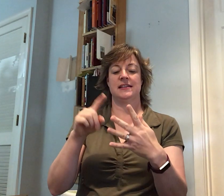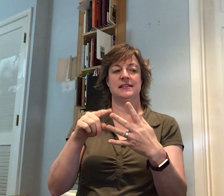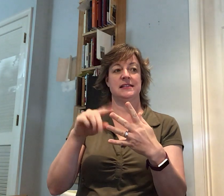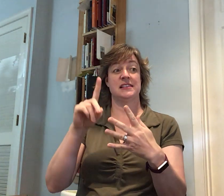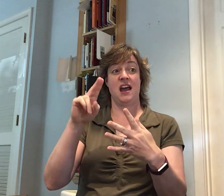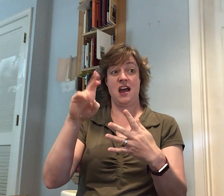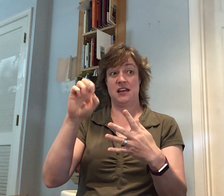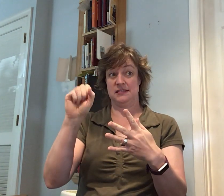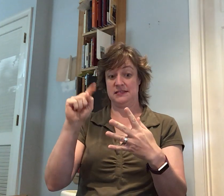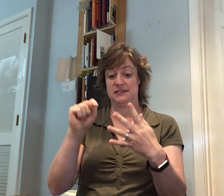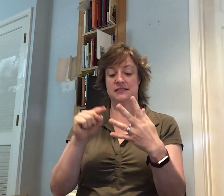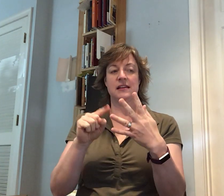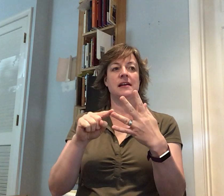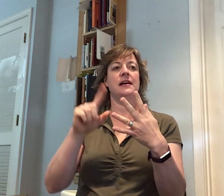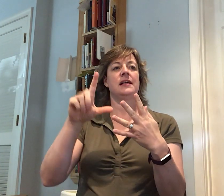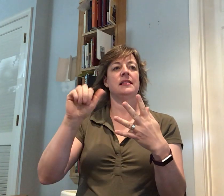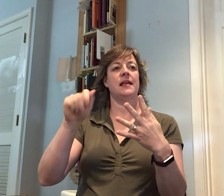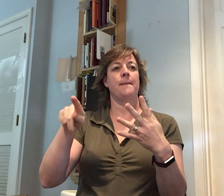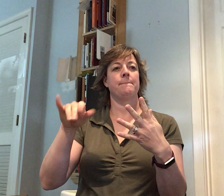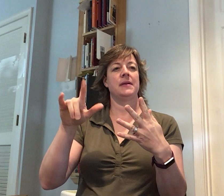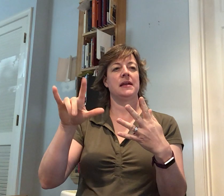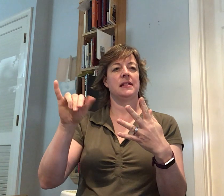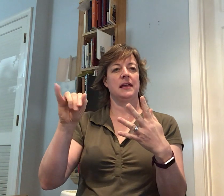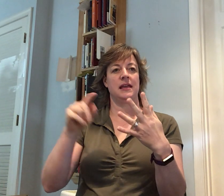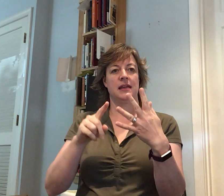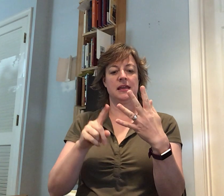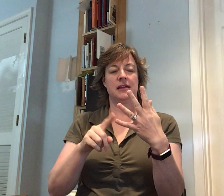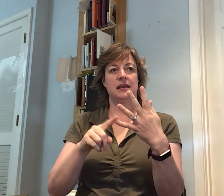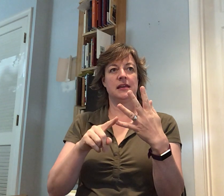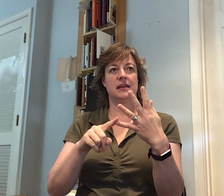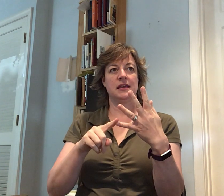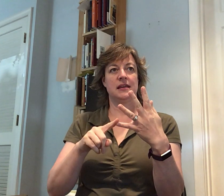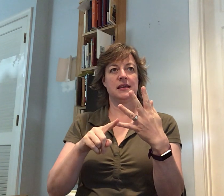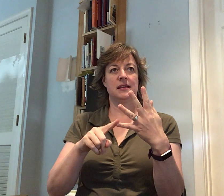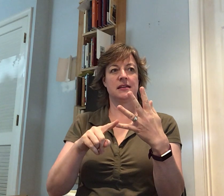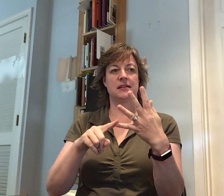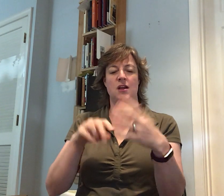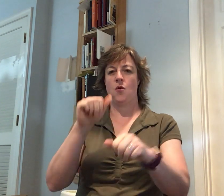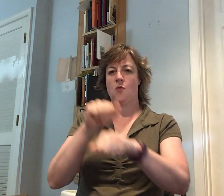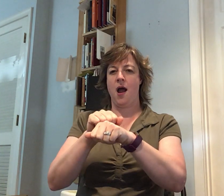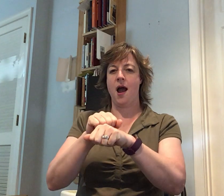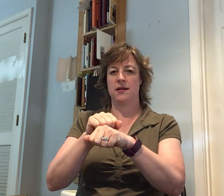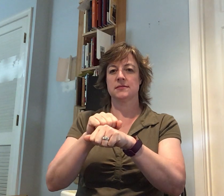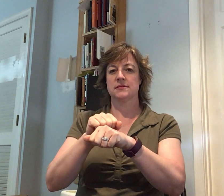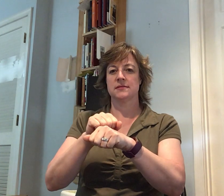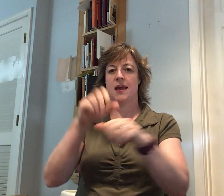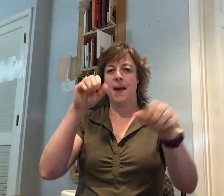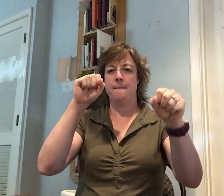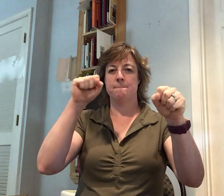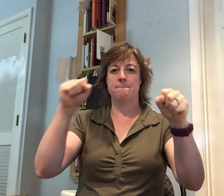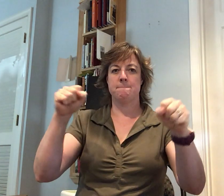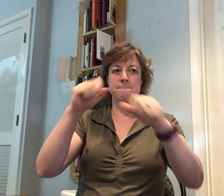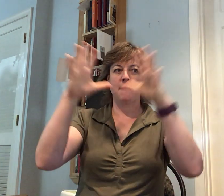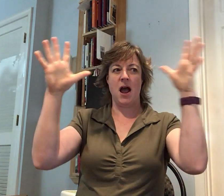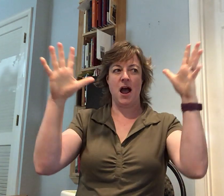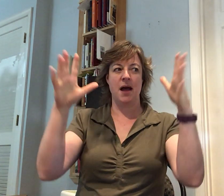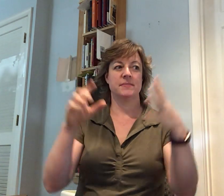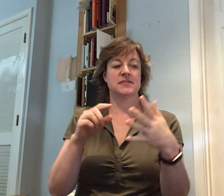these materials is volcanic ash. Volcanic ash particles are extremely small and